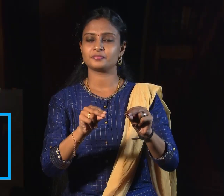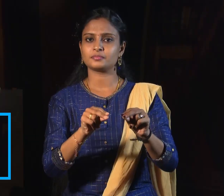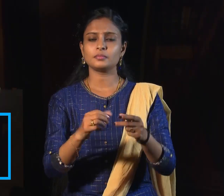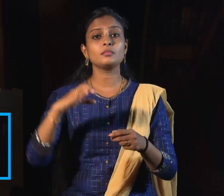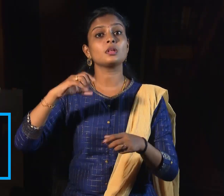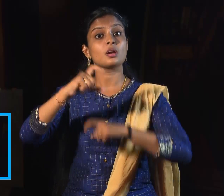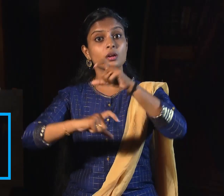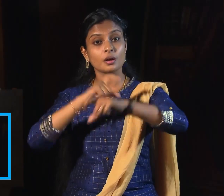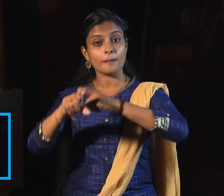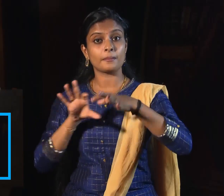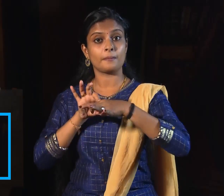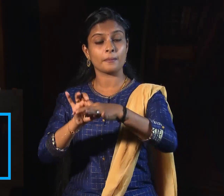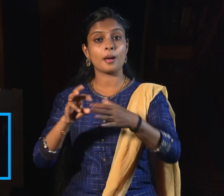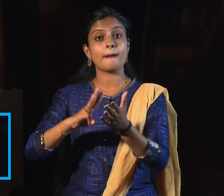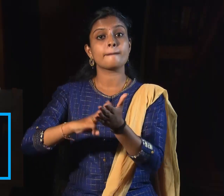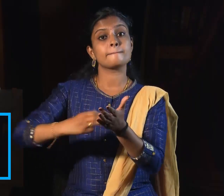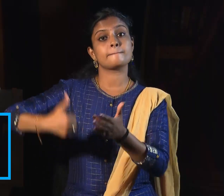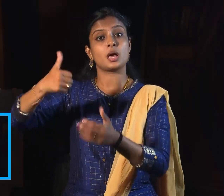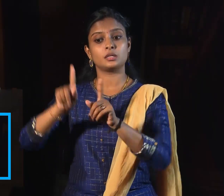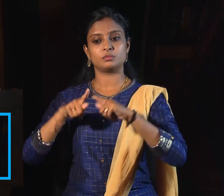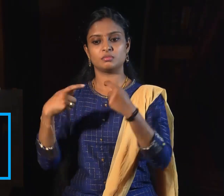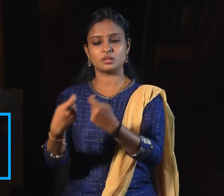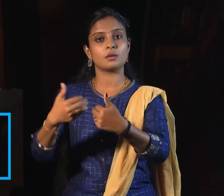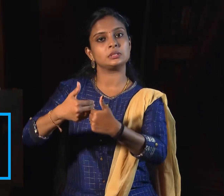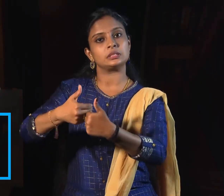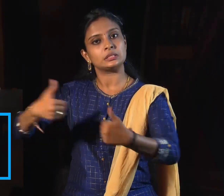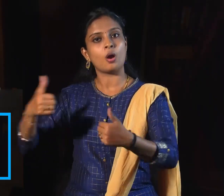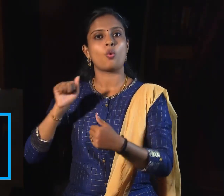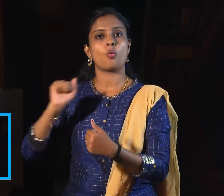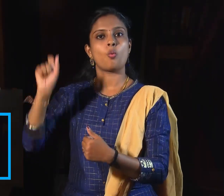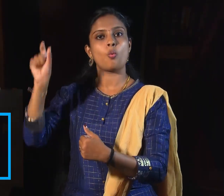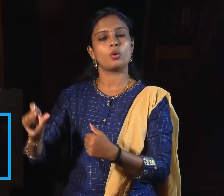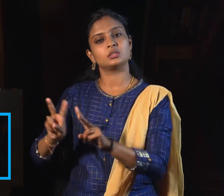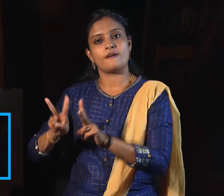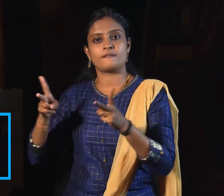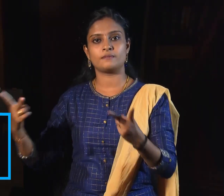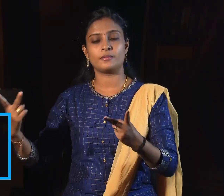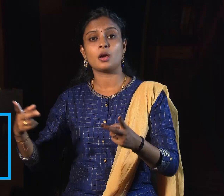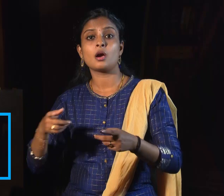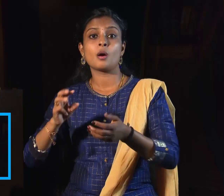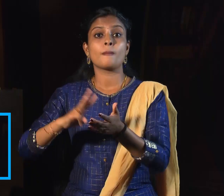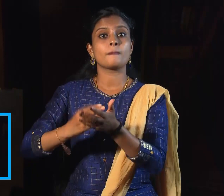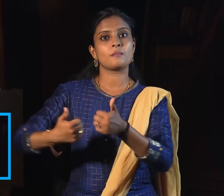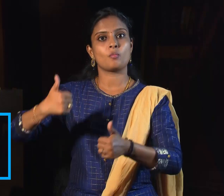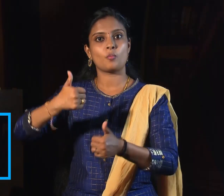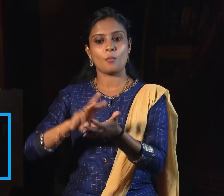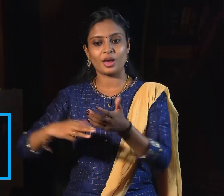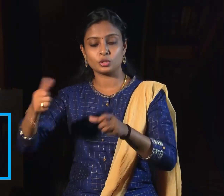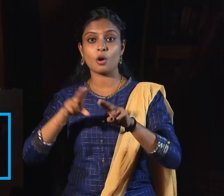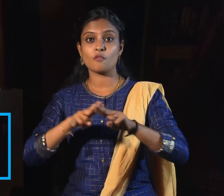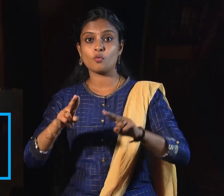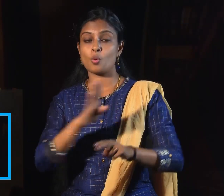of companies, the management is separated from ownership. The management of the company is in the hands of the